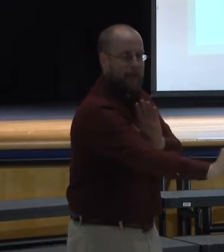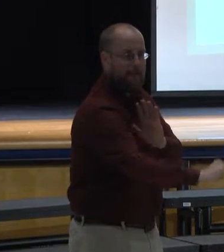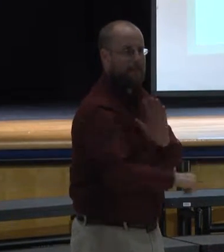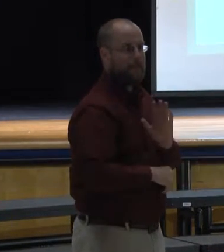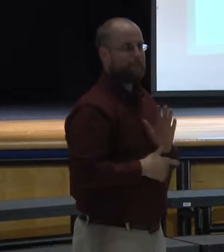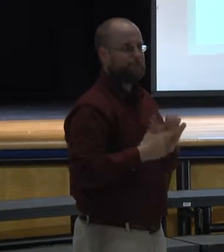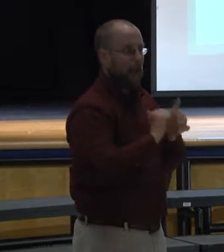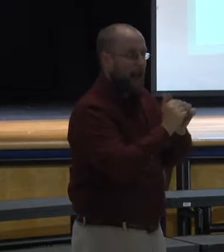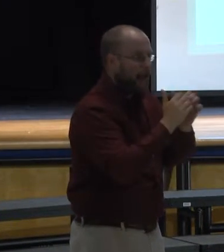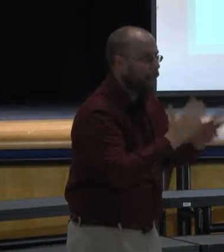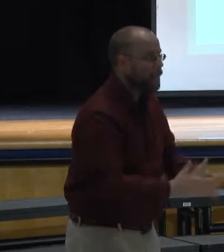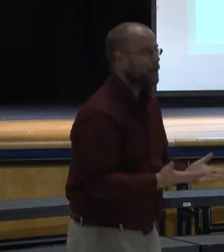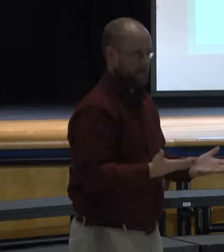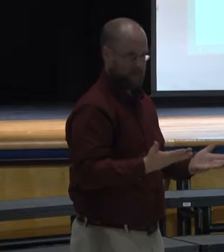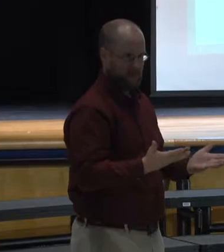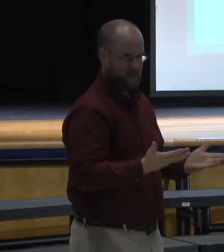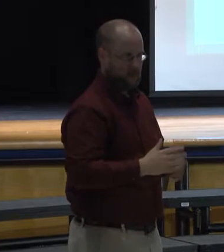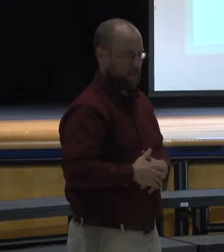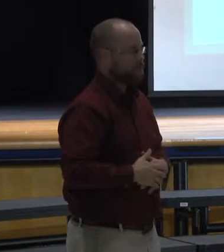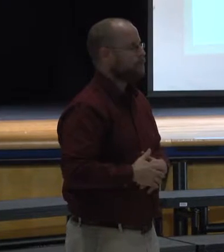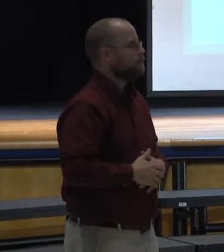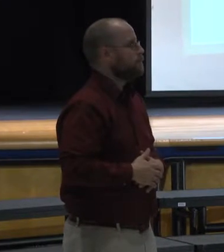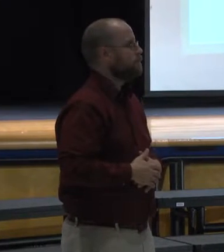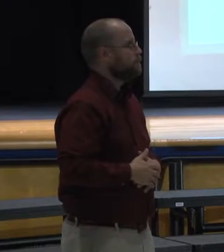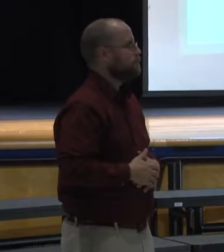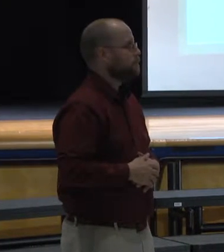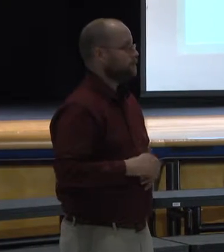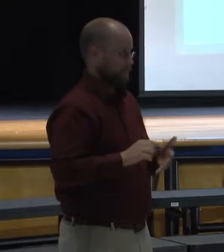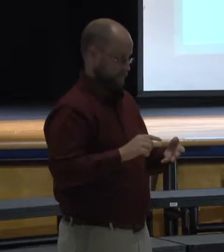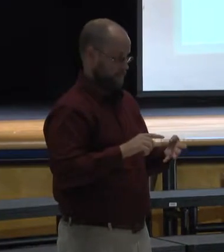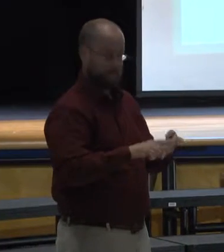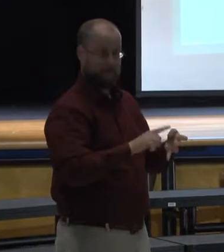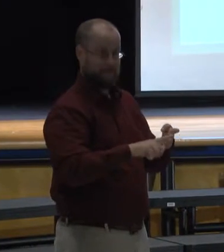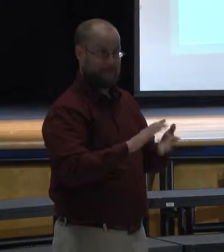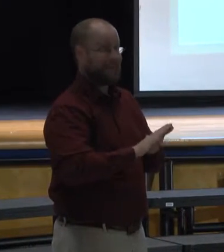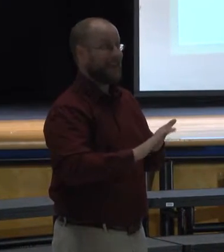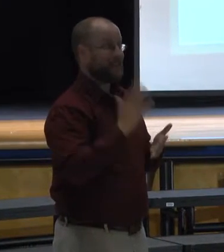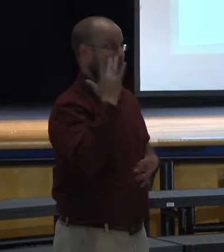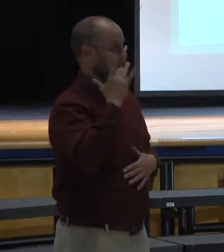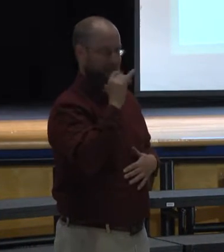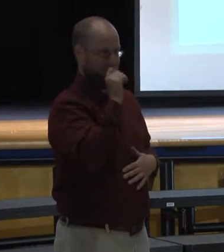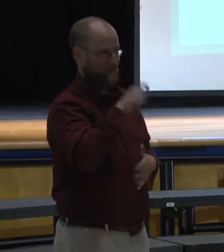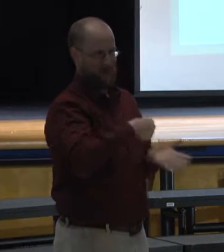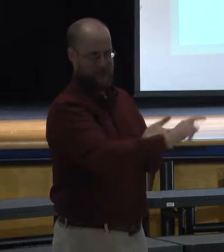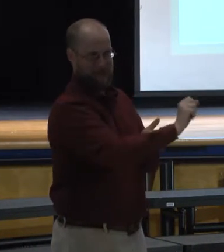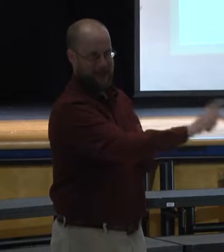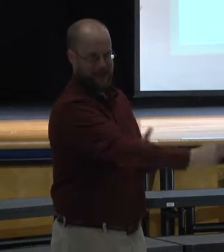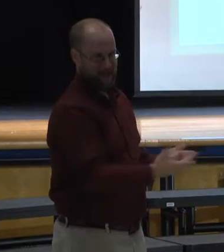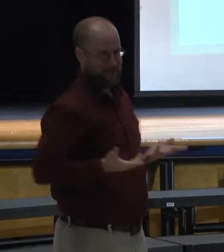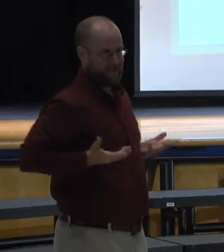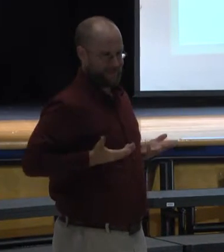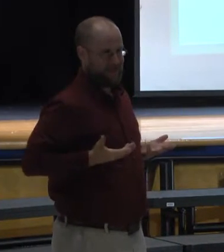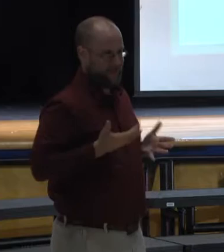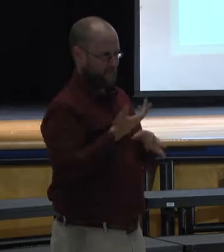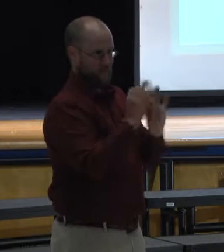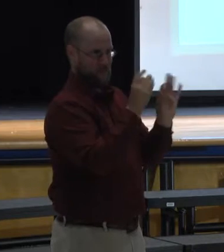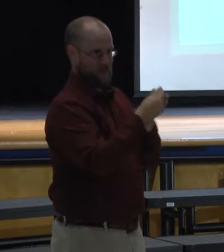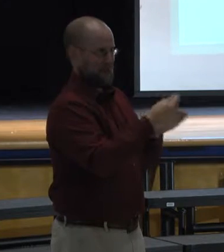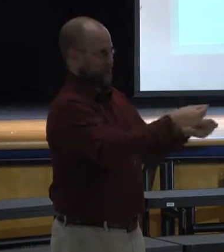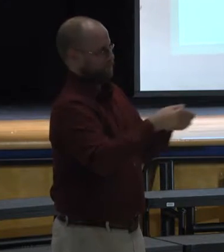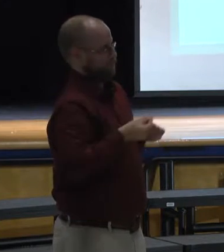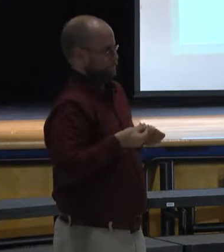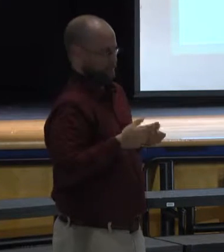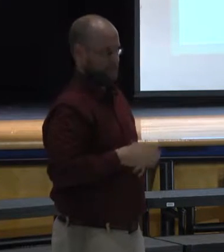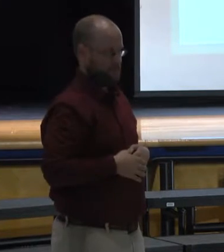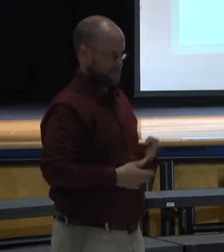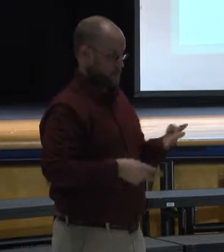those lines. Scholarships are also great because they never have to be paid back as well. And then the last 2 types